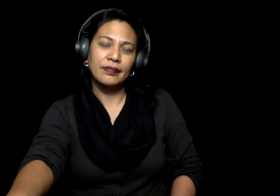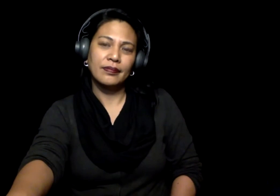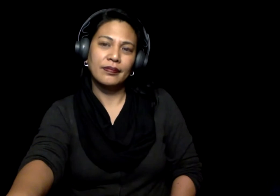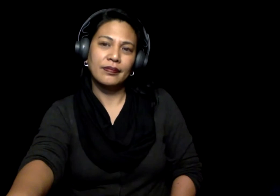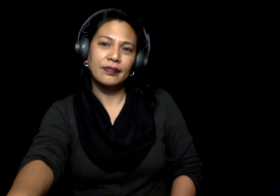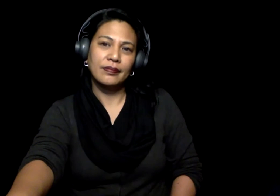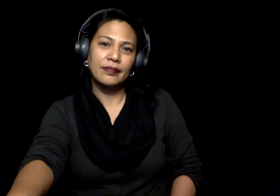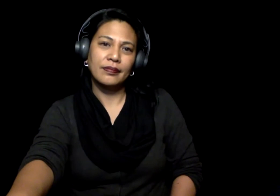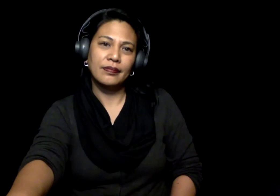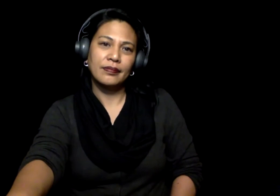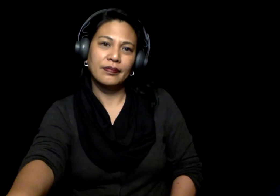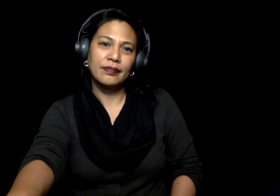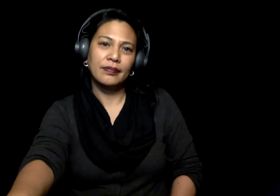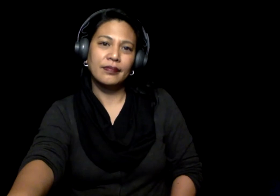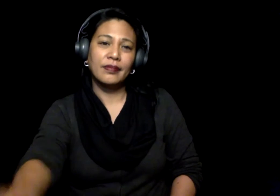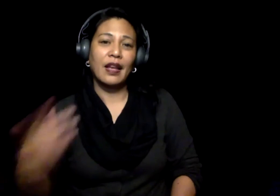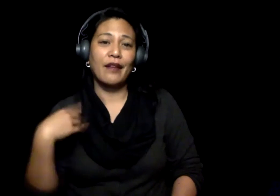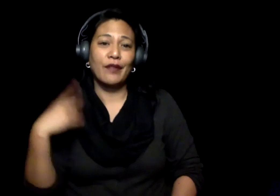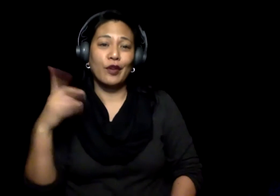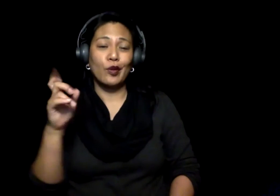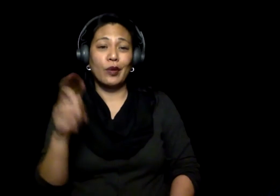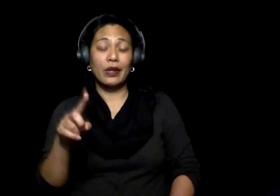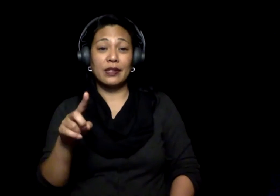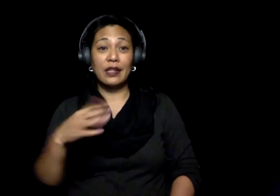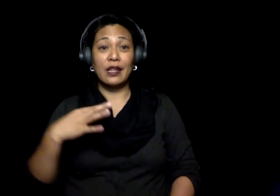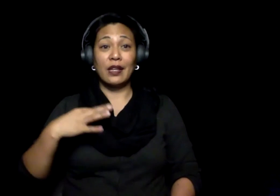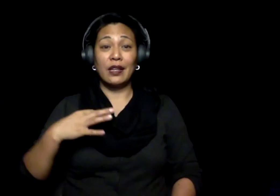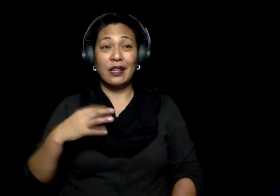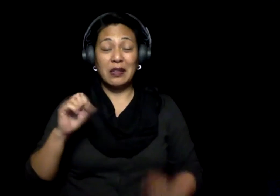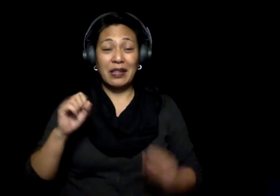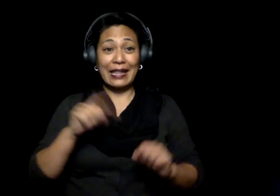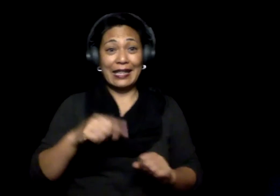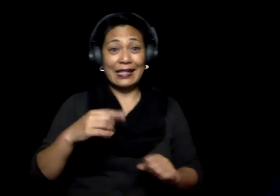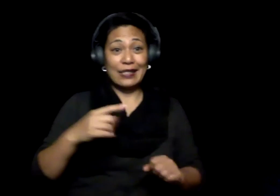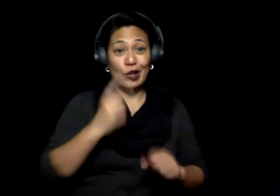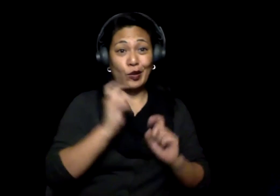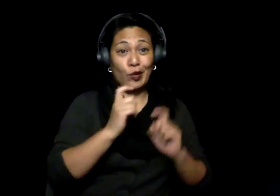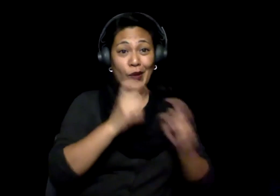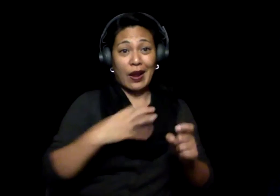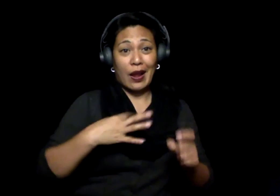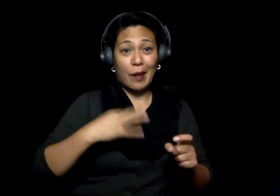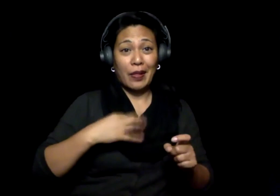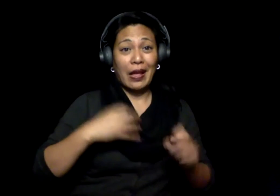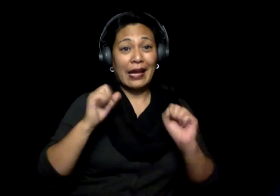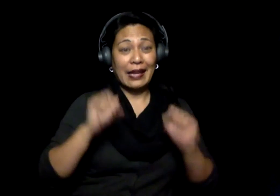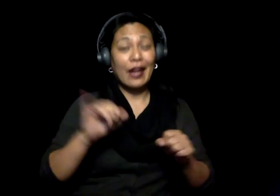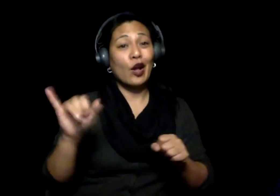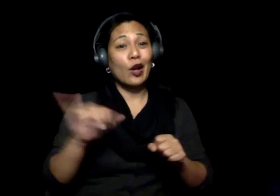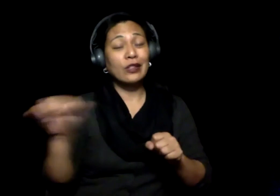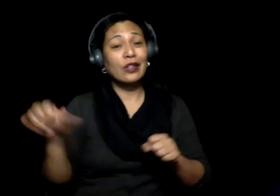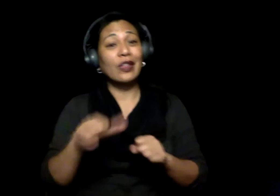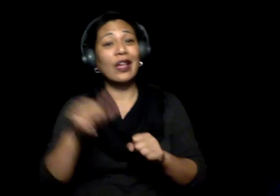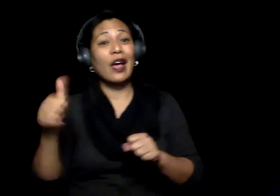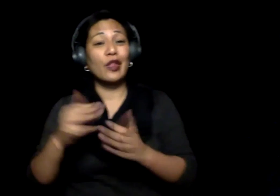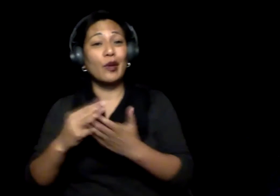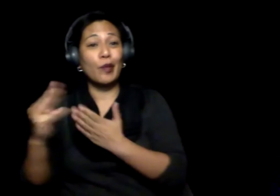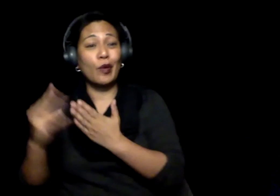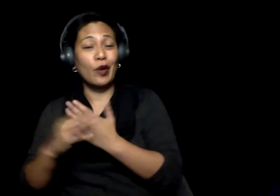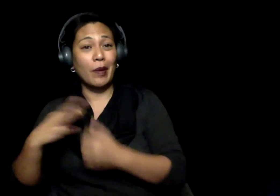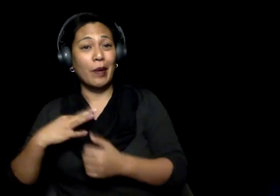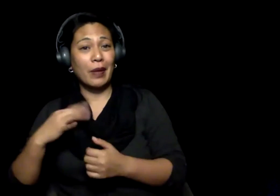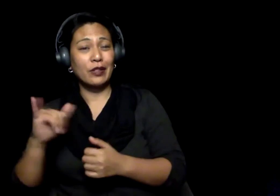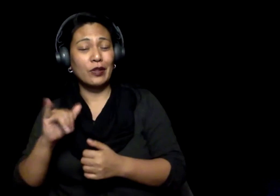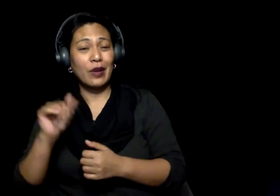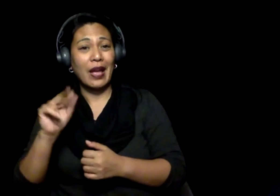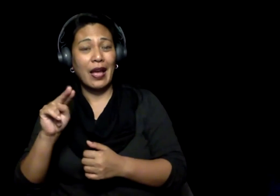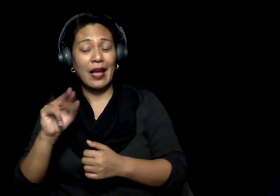So here's a question: is it okay to apply for this grant and then apply for other grants like Animating Toronto Streets or Visual Arts grants? I feel like we pretty much